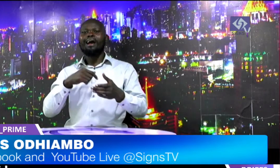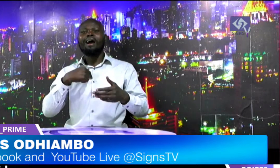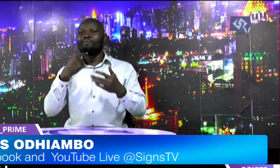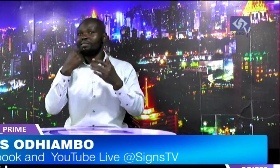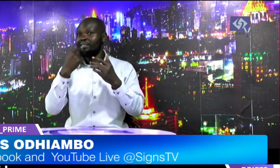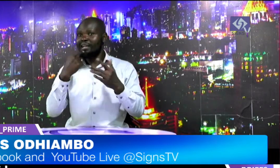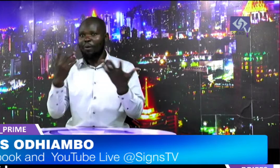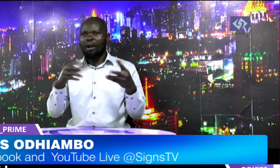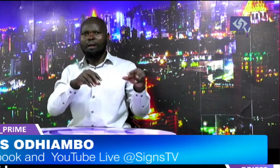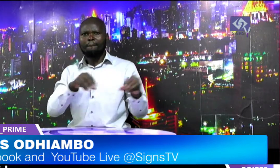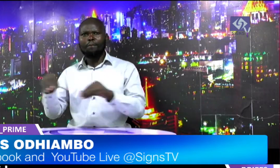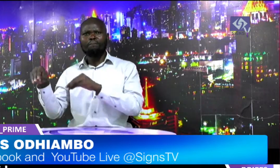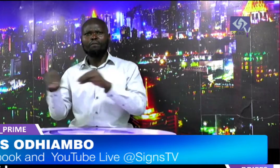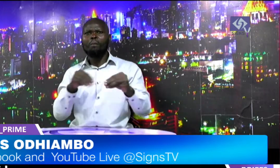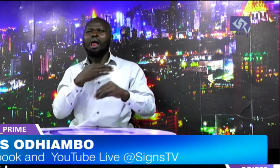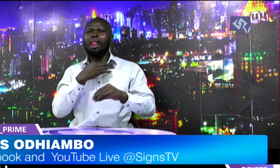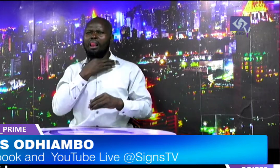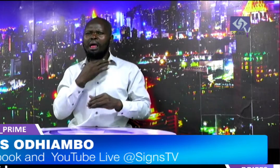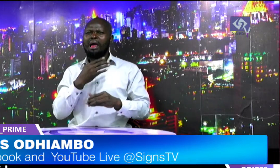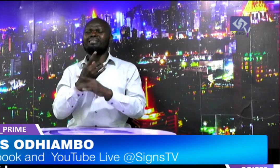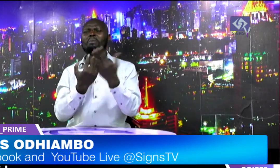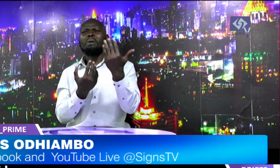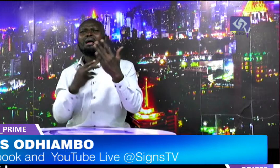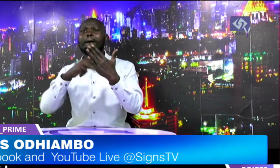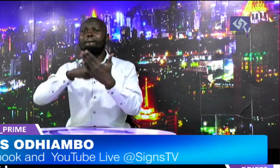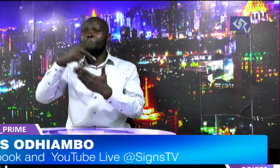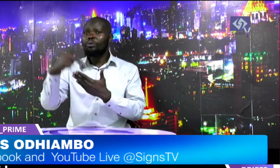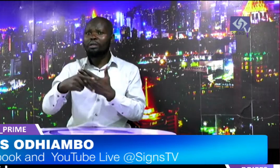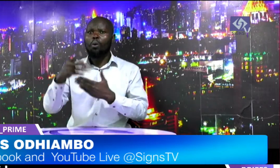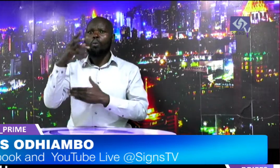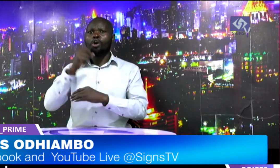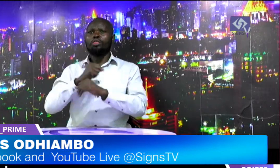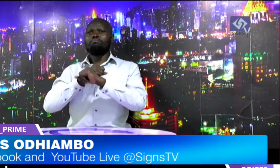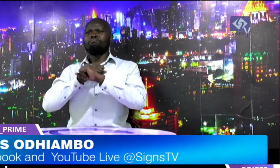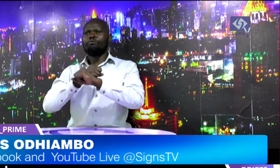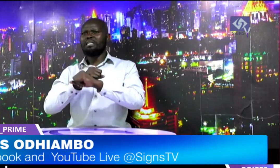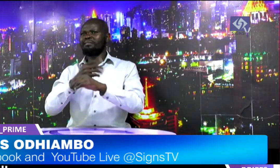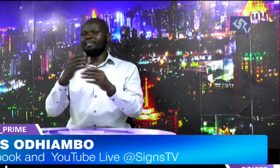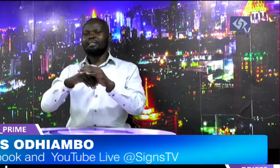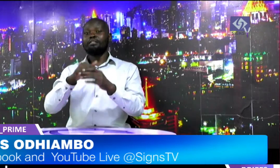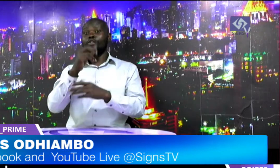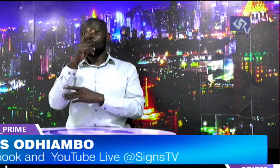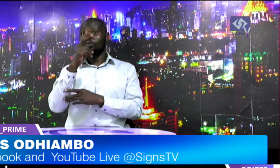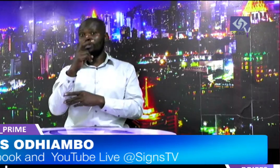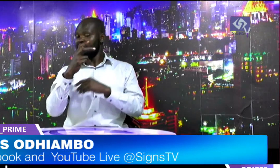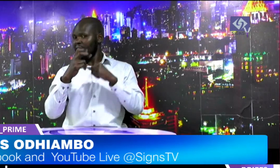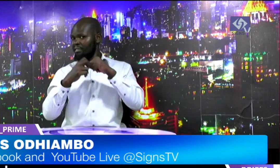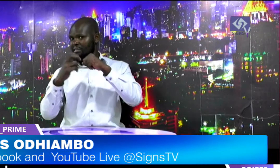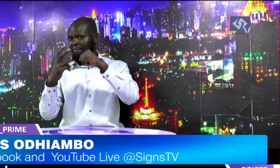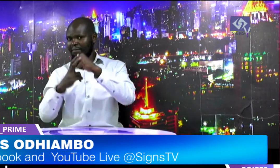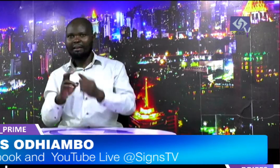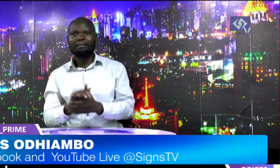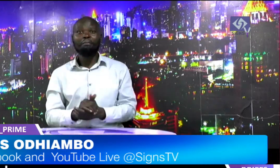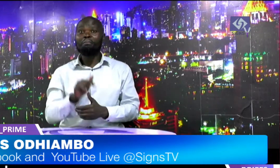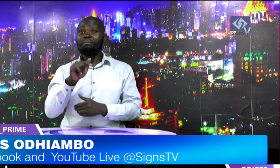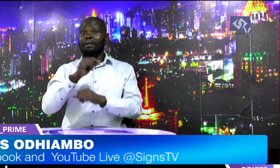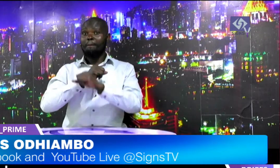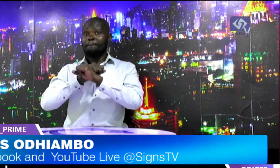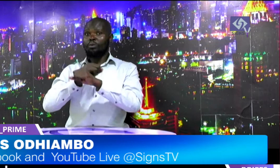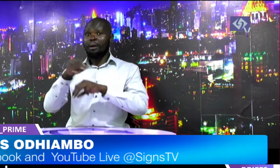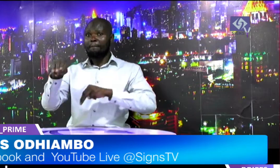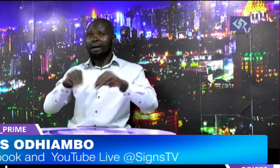to ascertain the project status, said the move was likely to delay the project, which was set to be completed